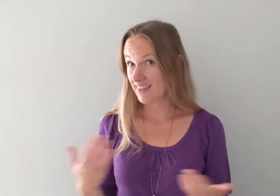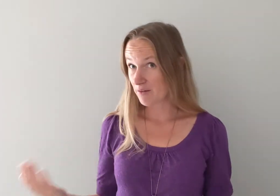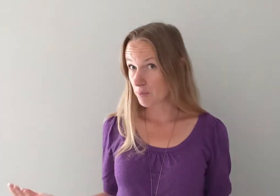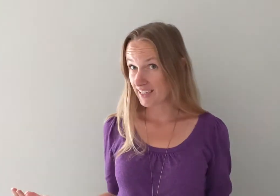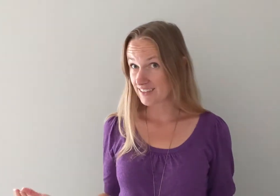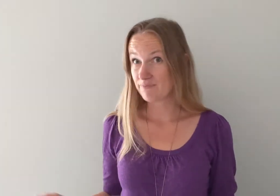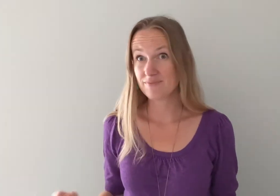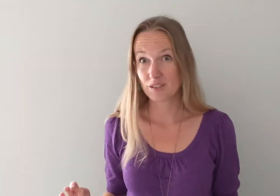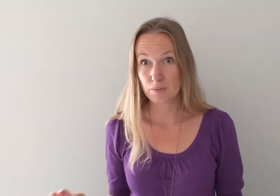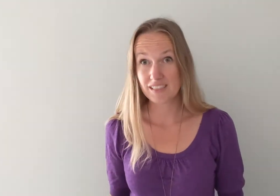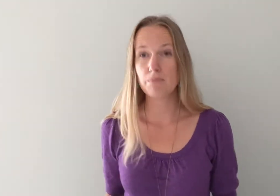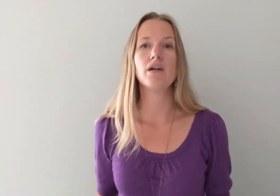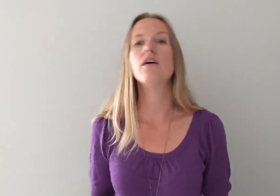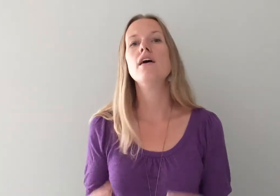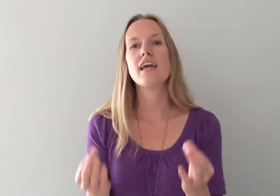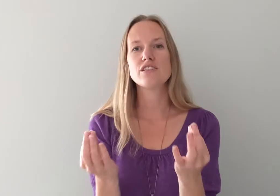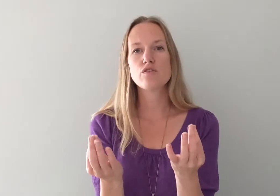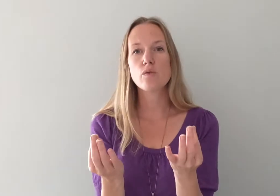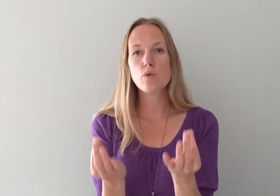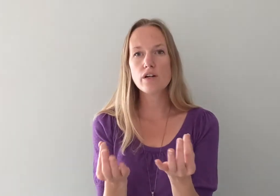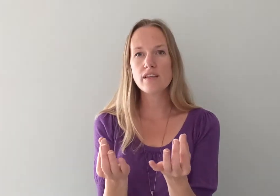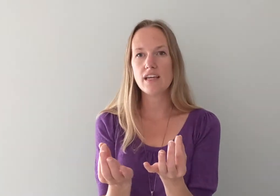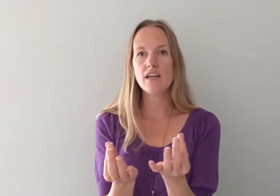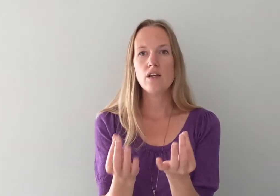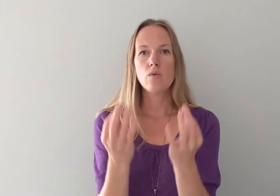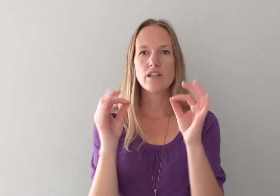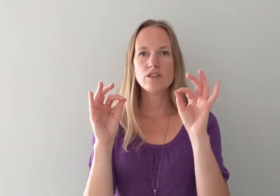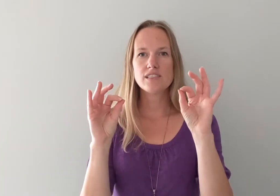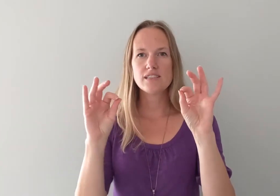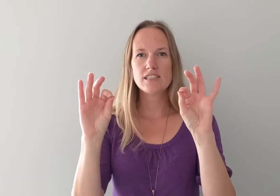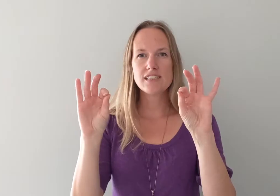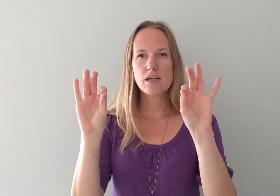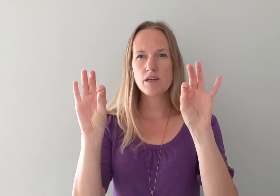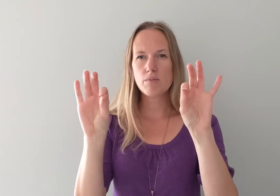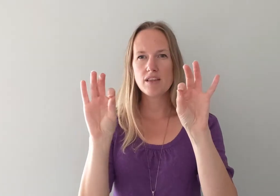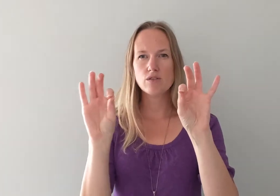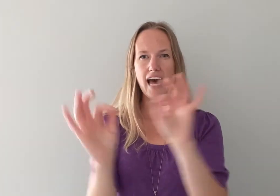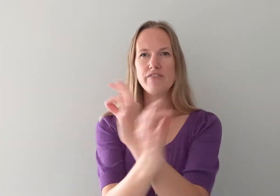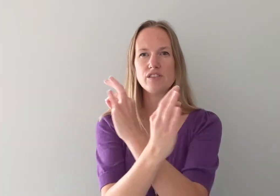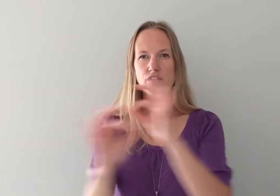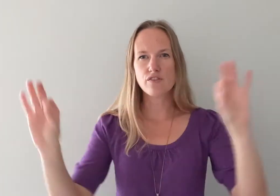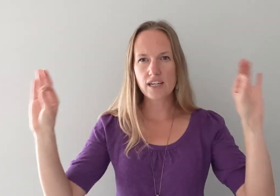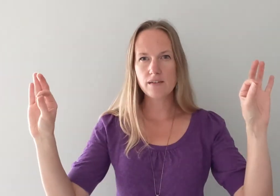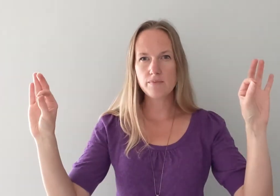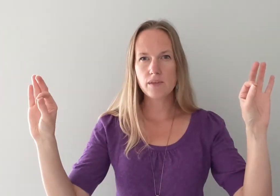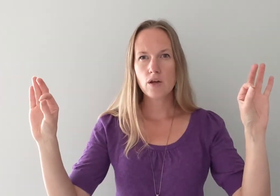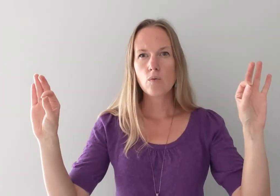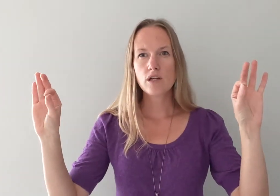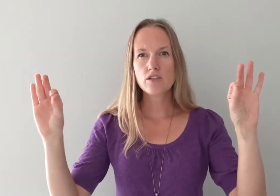that repeats. So it's pretty simple. Okay, so for worthy, what you do is just like when you made those F's for freedom, we're gonna do the